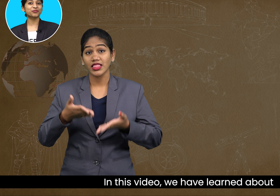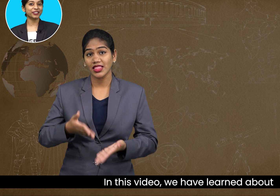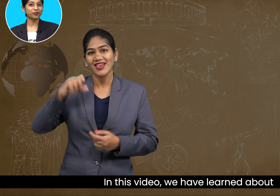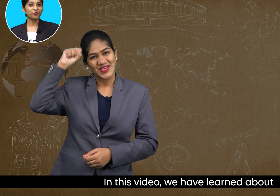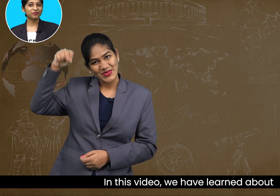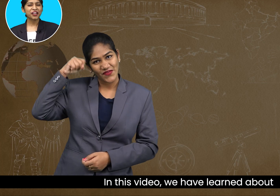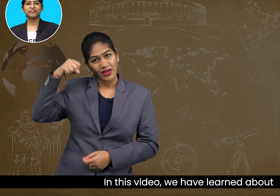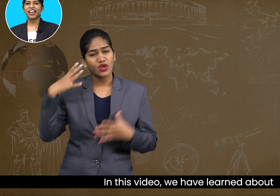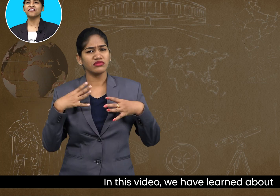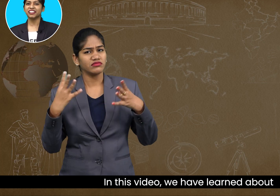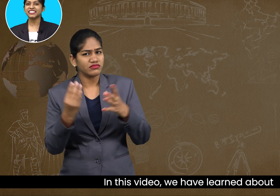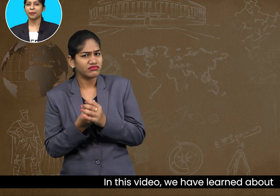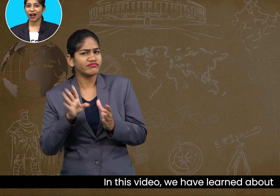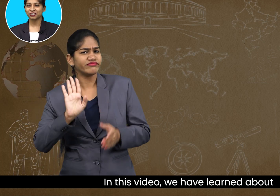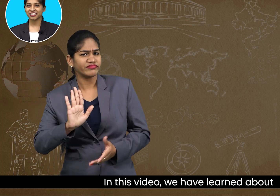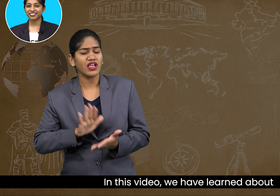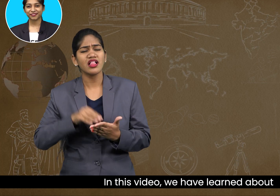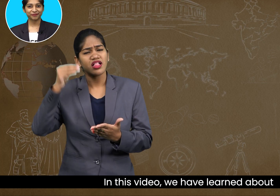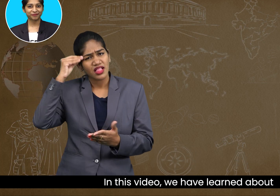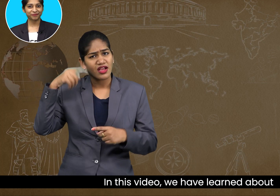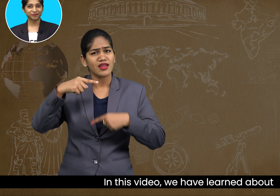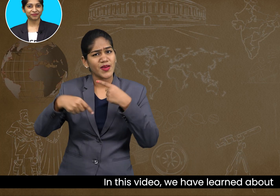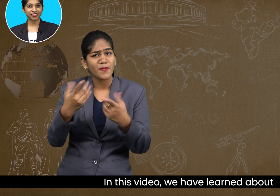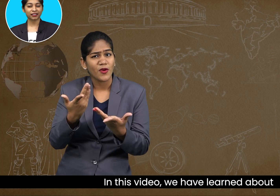In this video, we have learned about